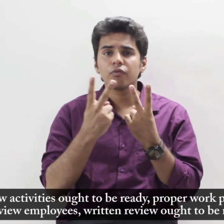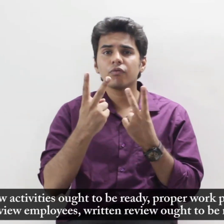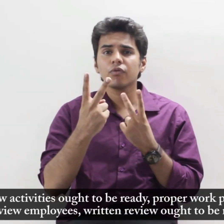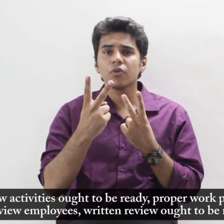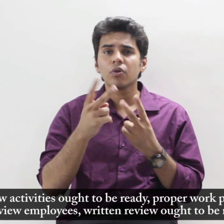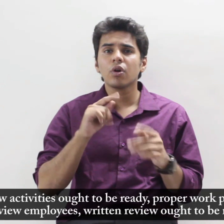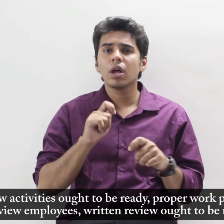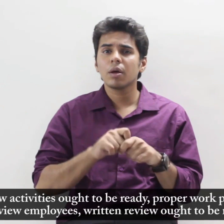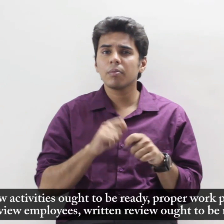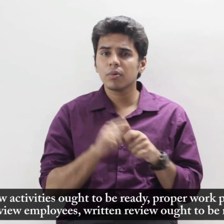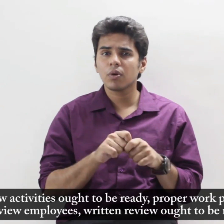be ready.